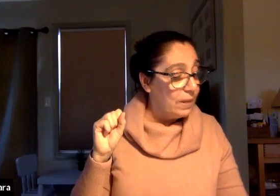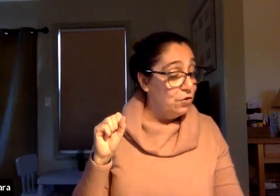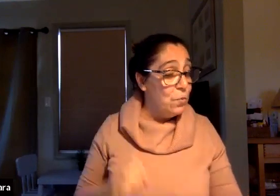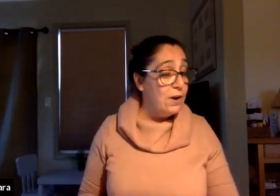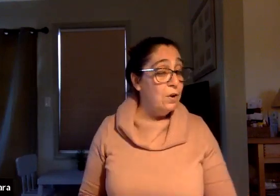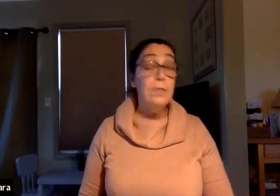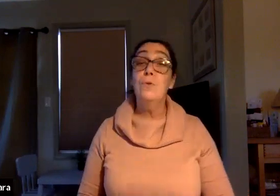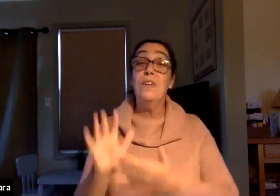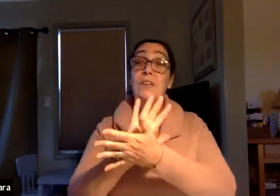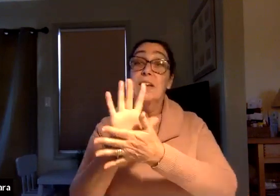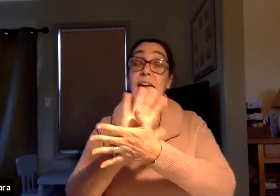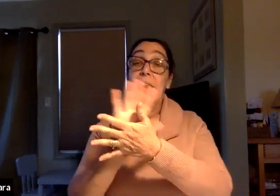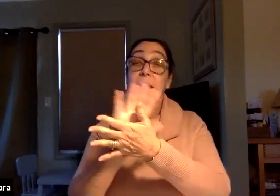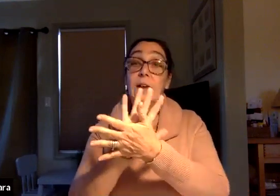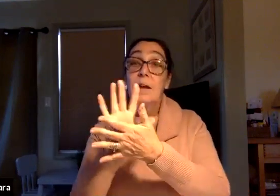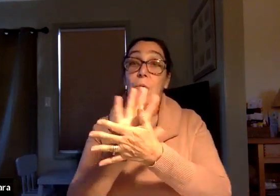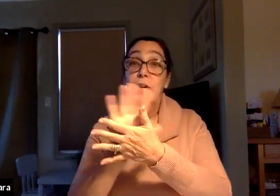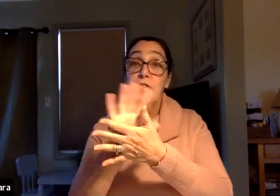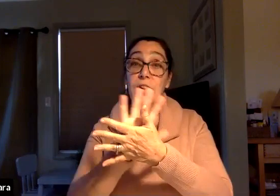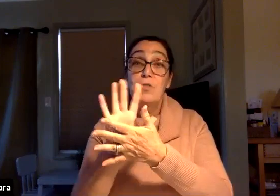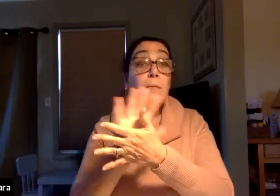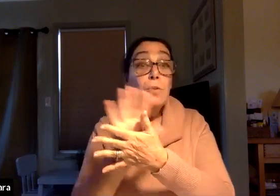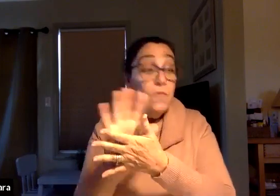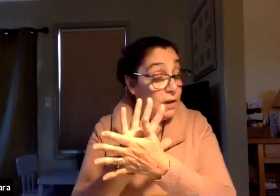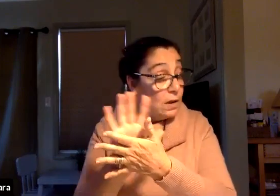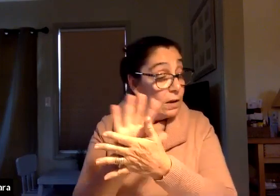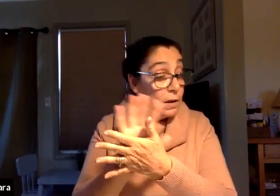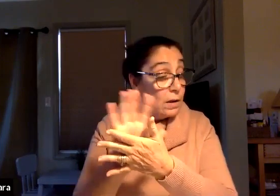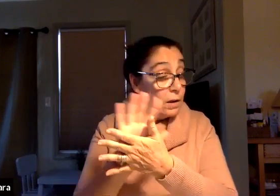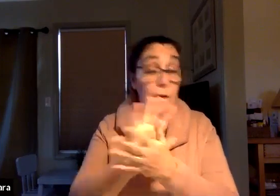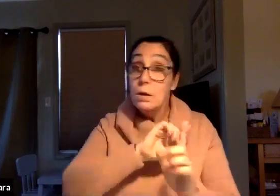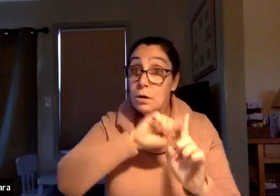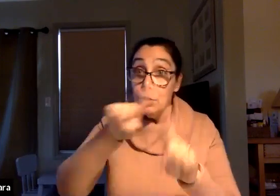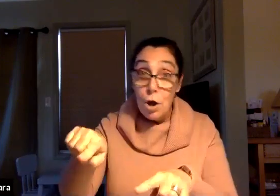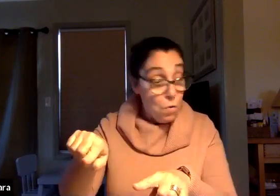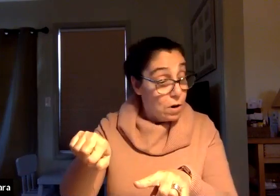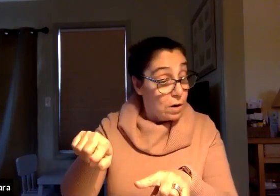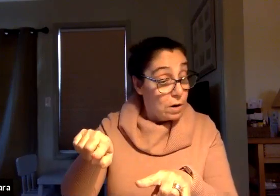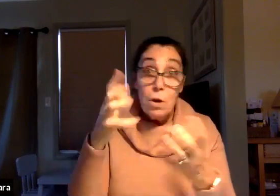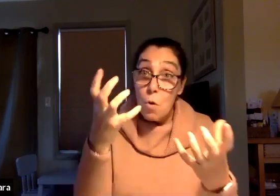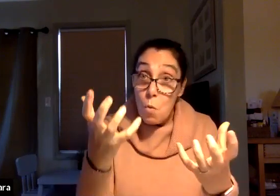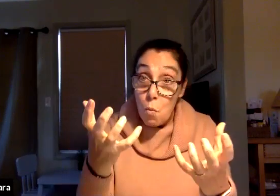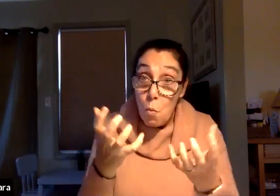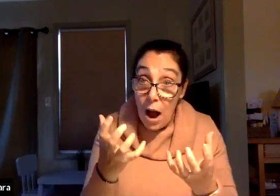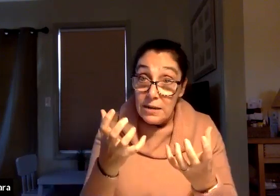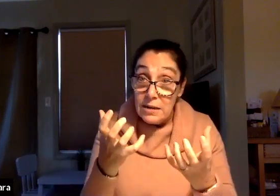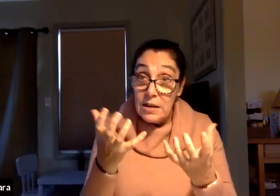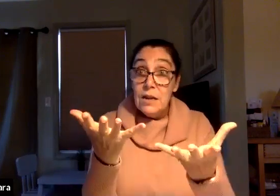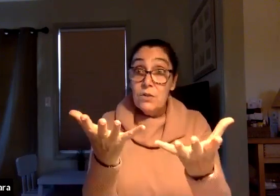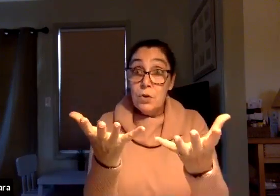Do you want to go to the movies? Again, what is your subject? Movie? Go? Want? So you